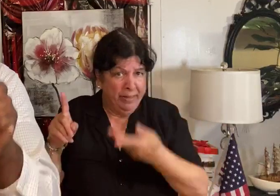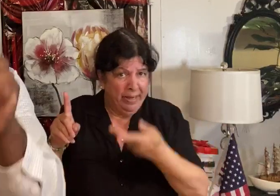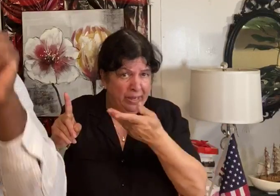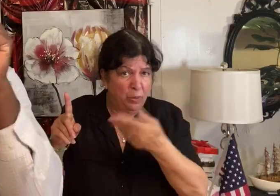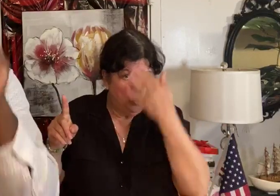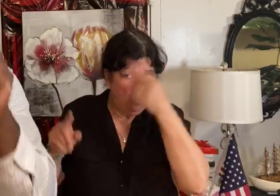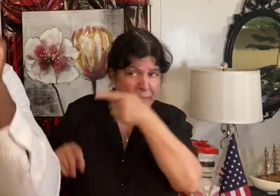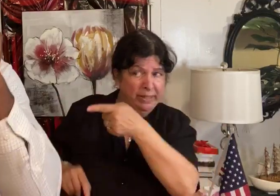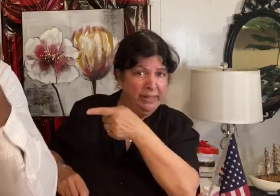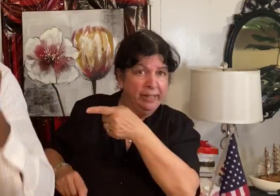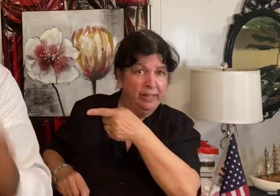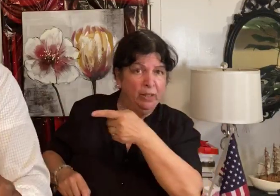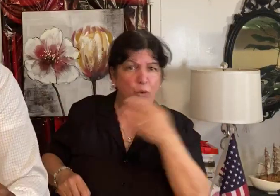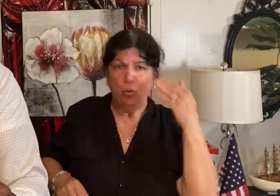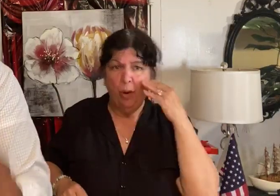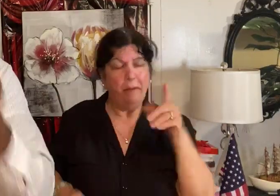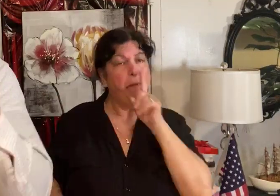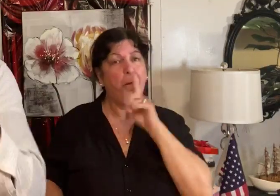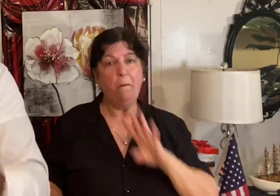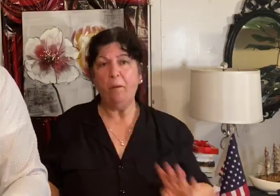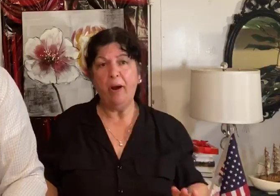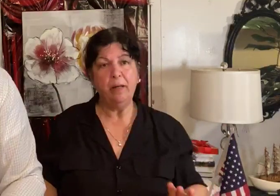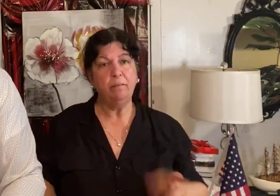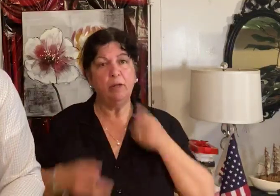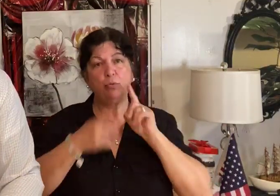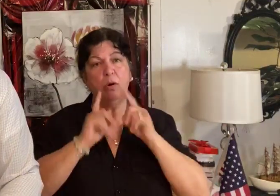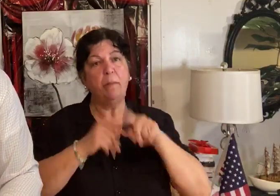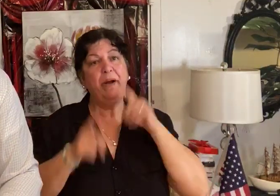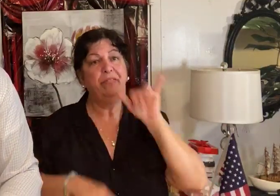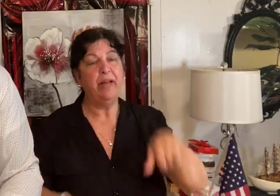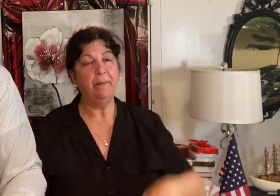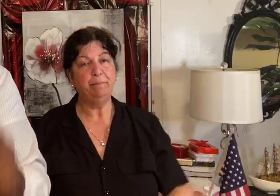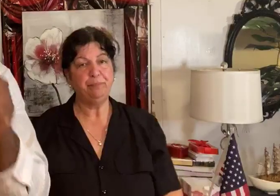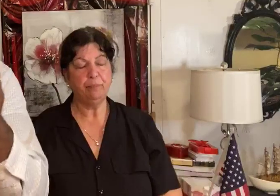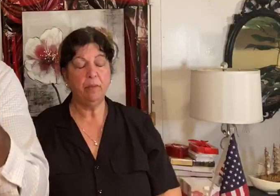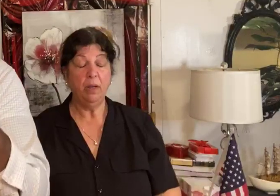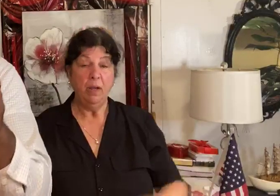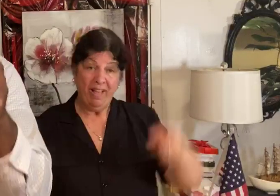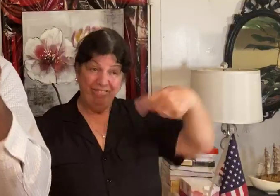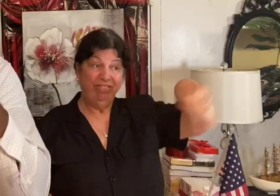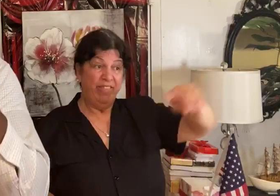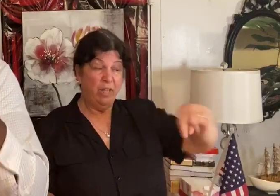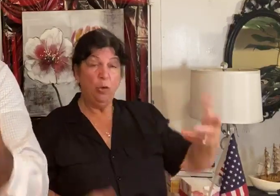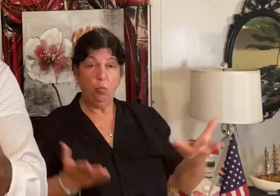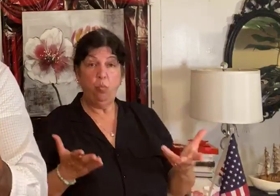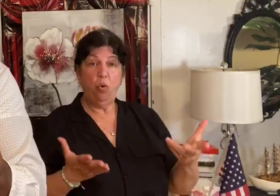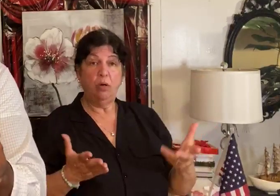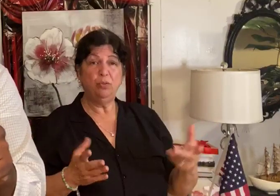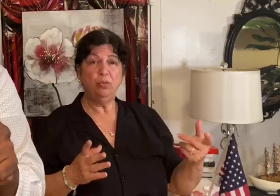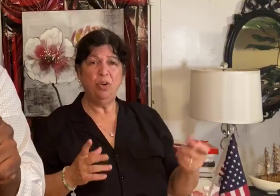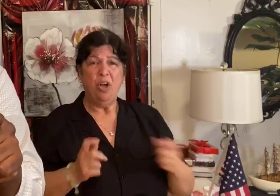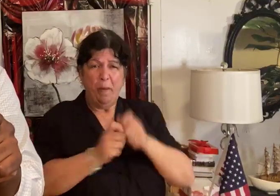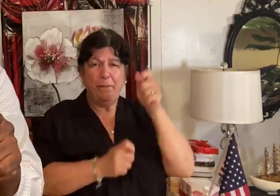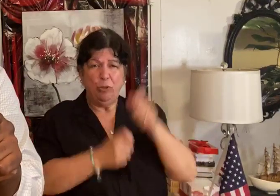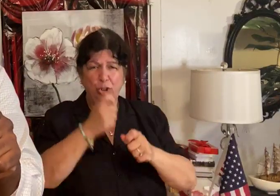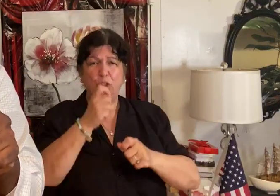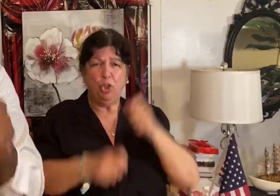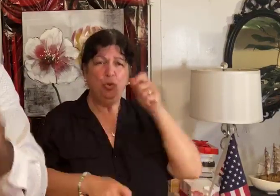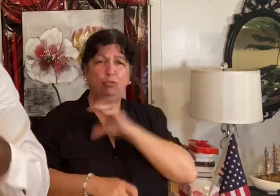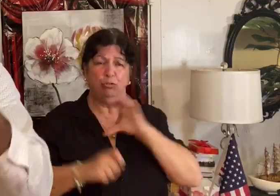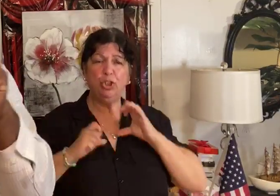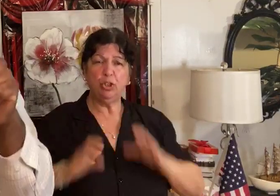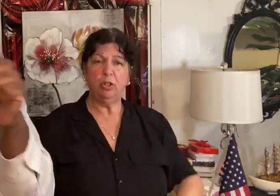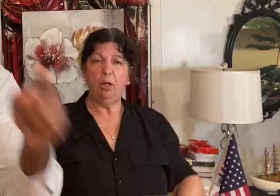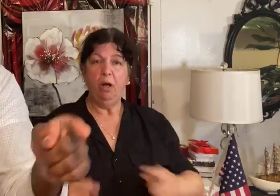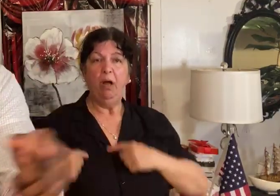know that I'm not going to sit silent and not talk about that. They want to persecute Christians